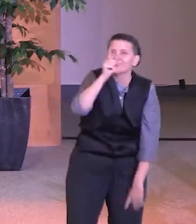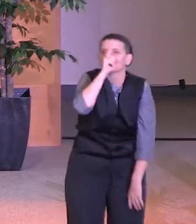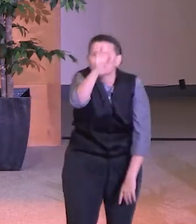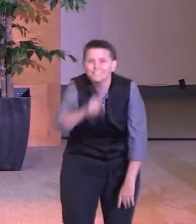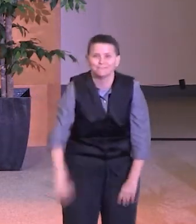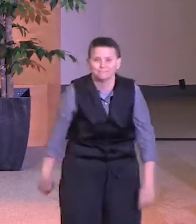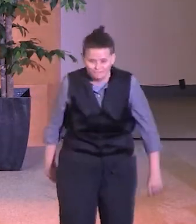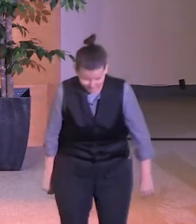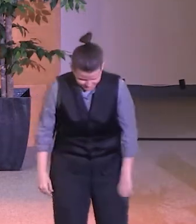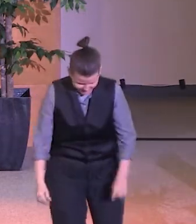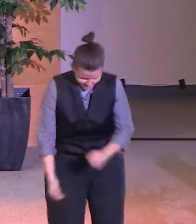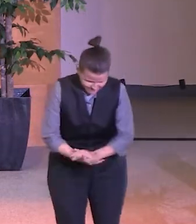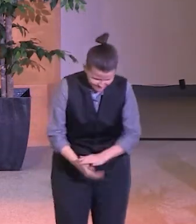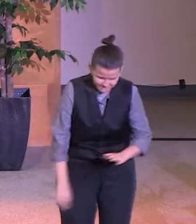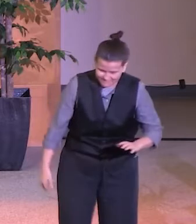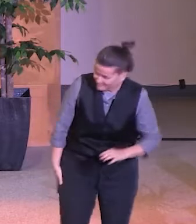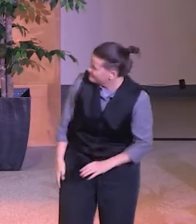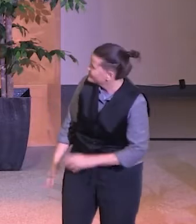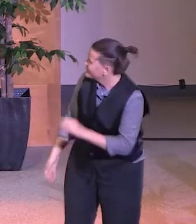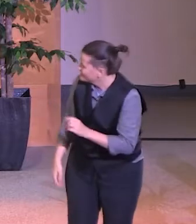Spirit is real.